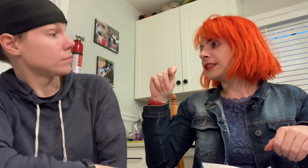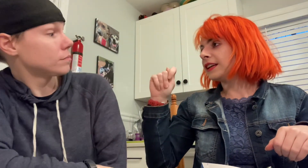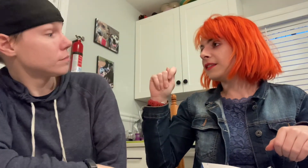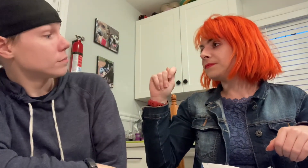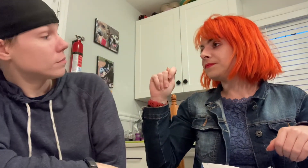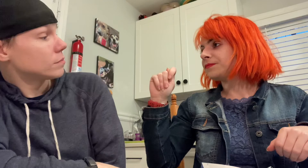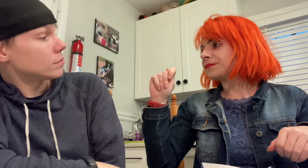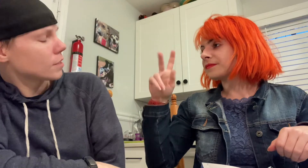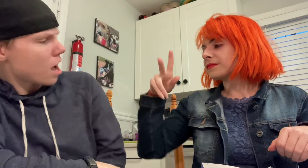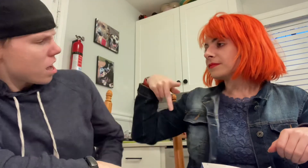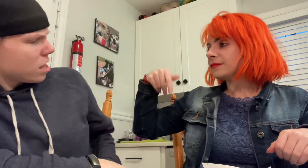Saint?